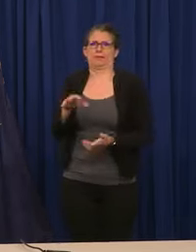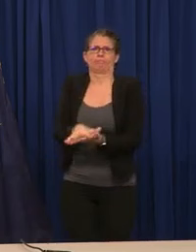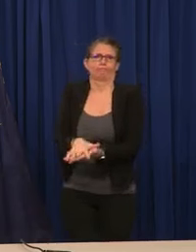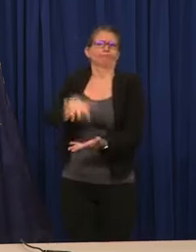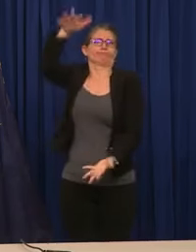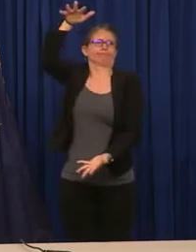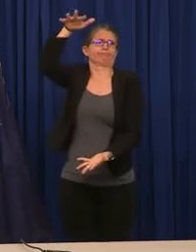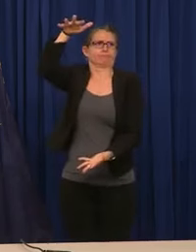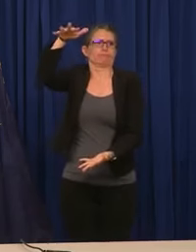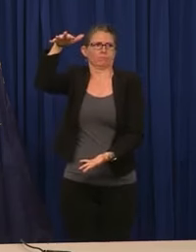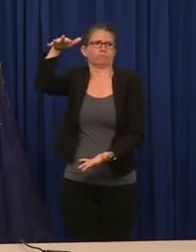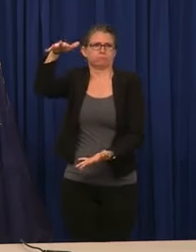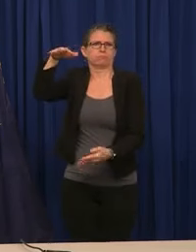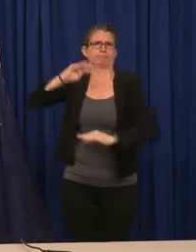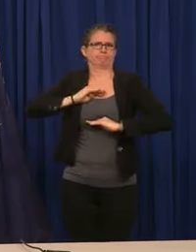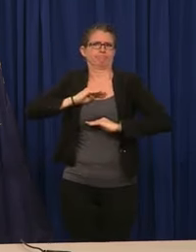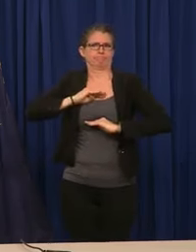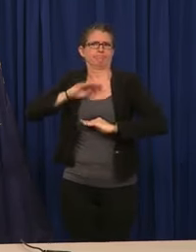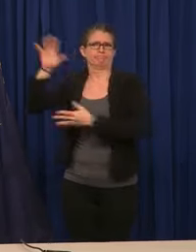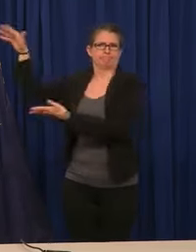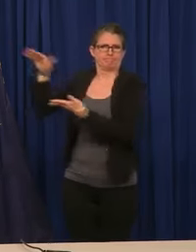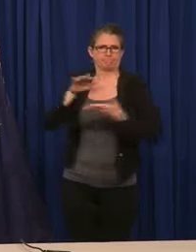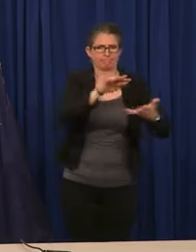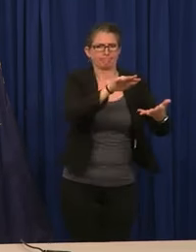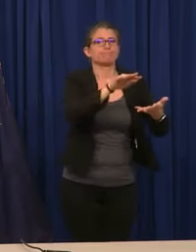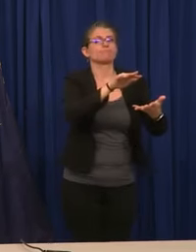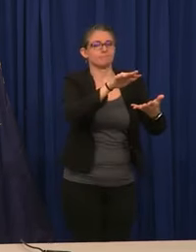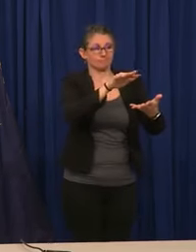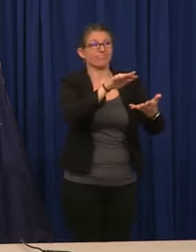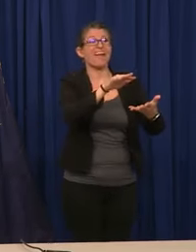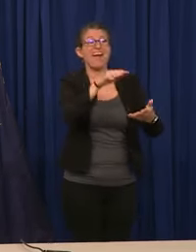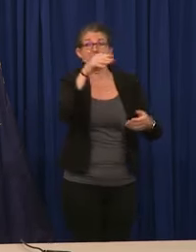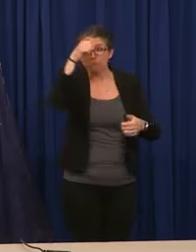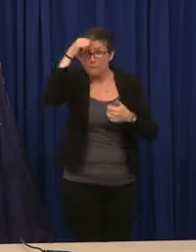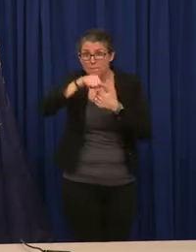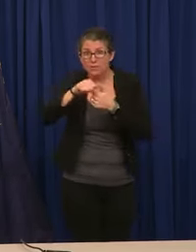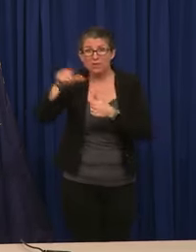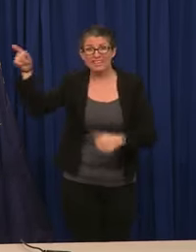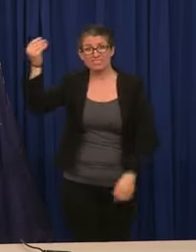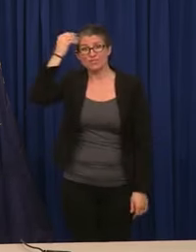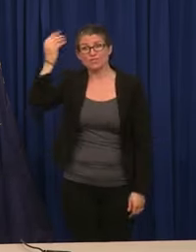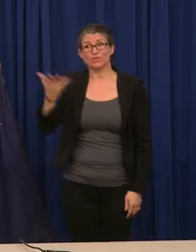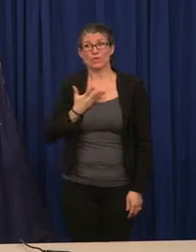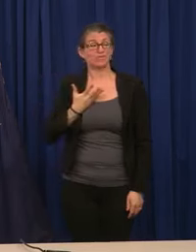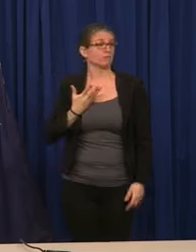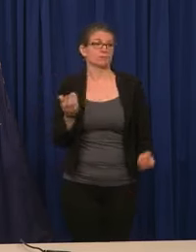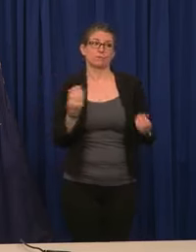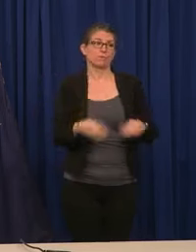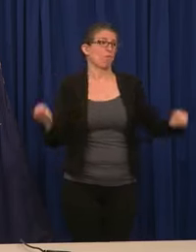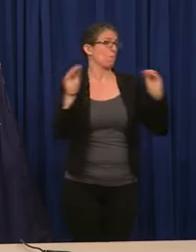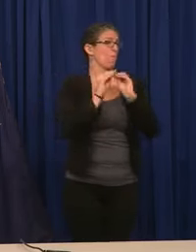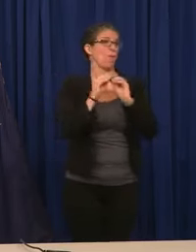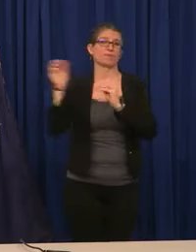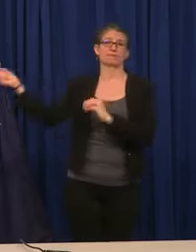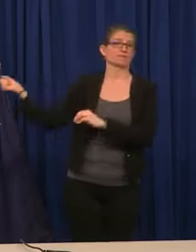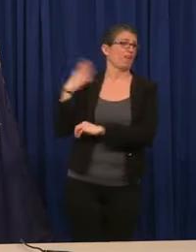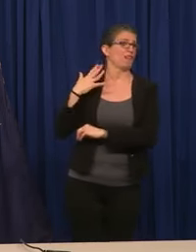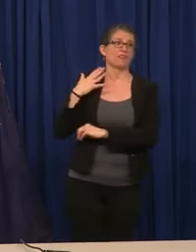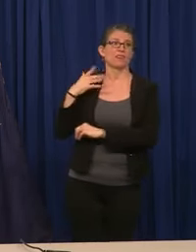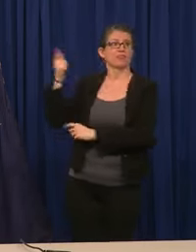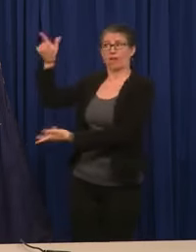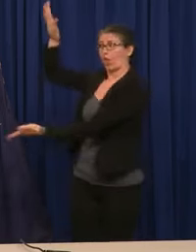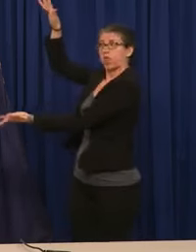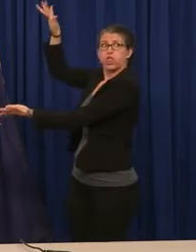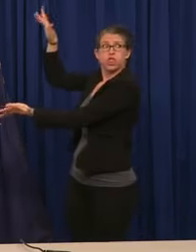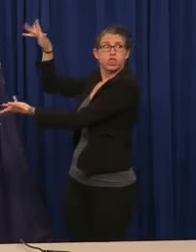Strategic National Stockpile. Maine continues to pursue other alternatives to acquire and